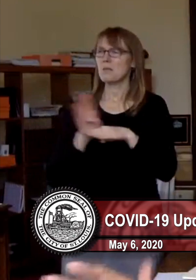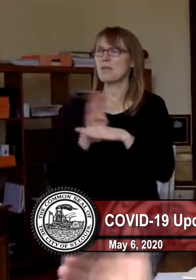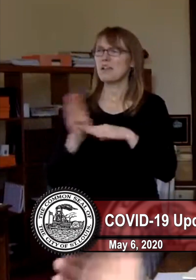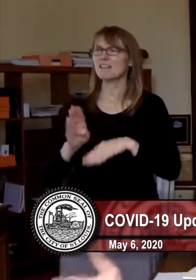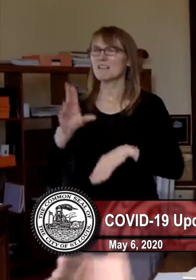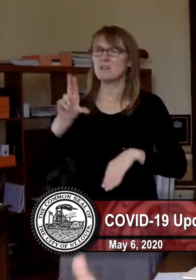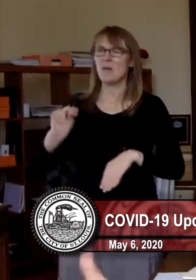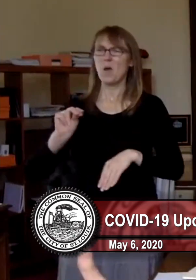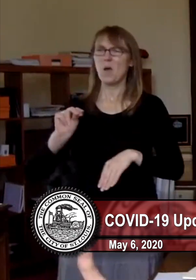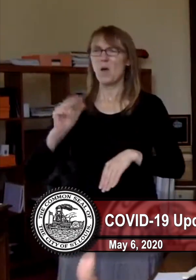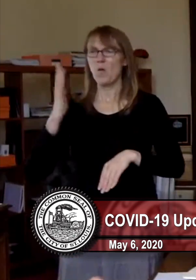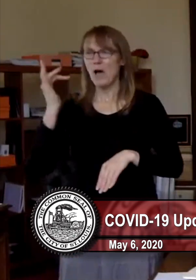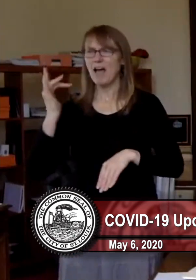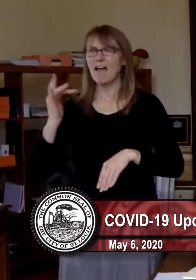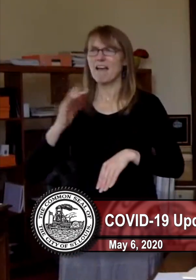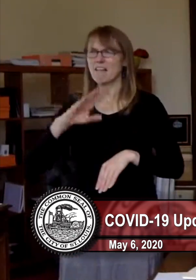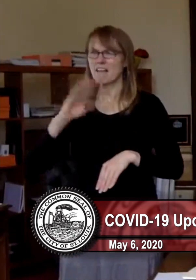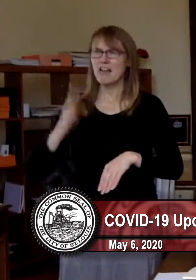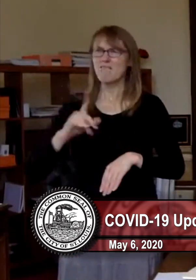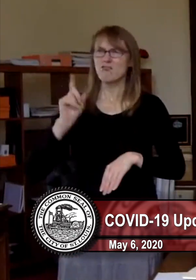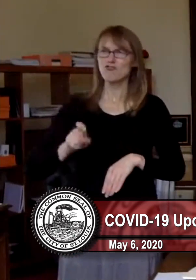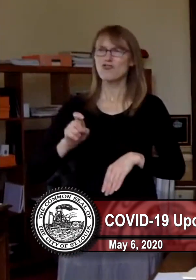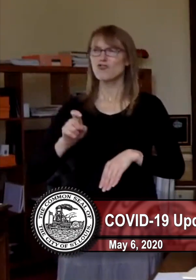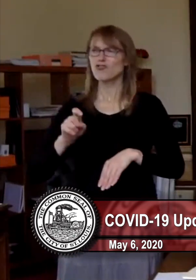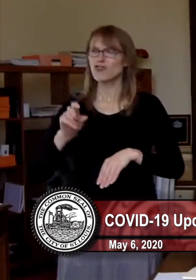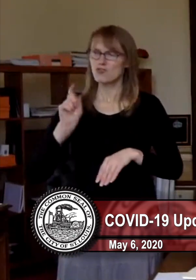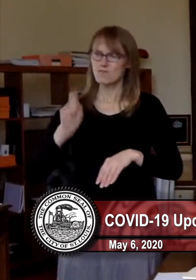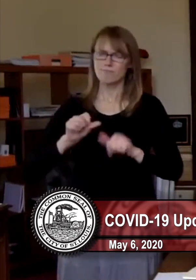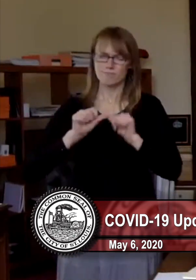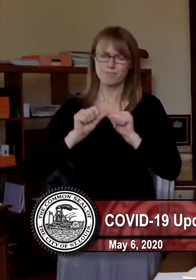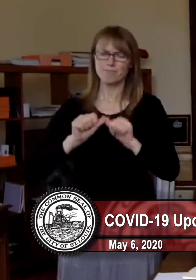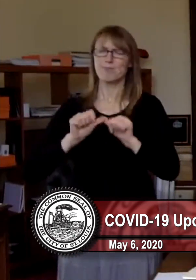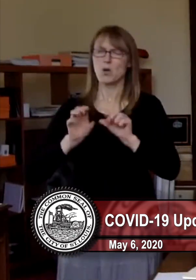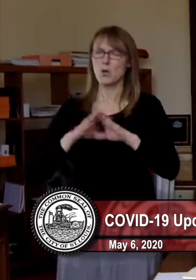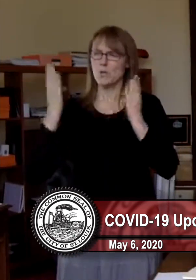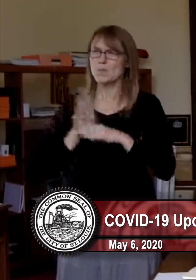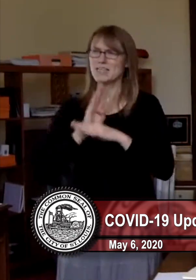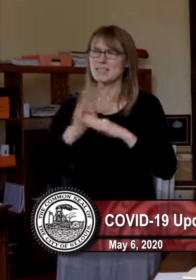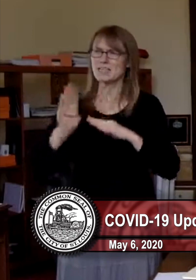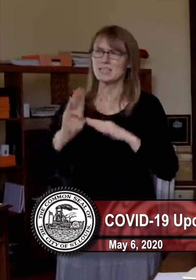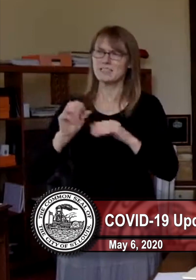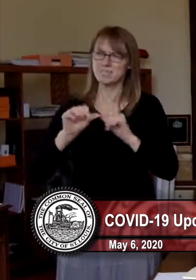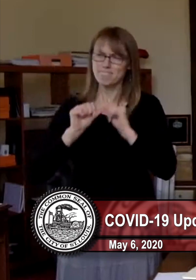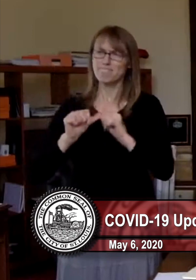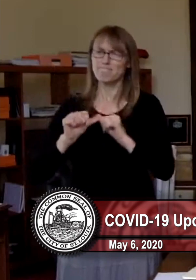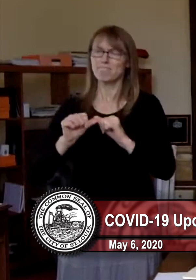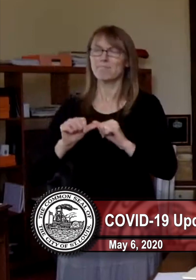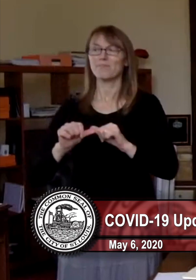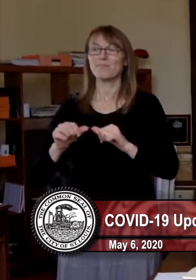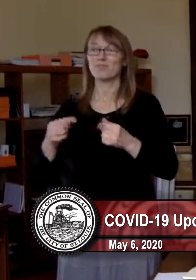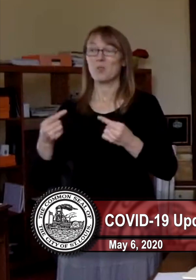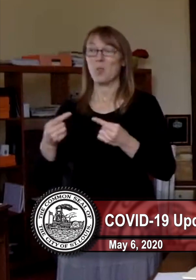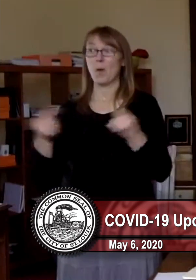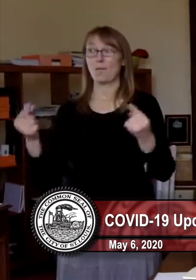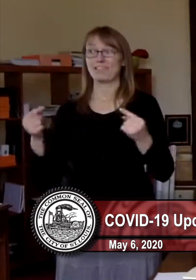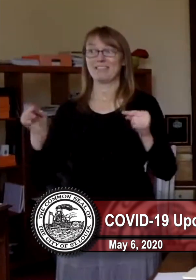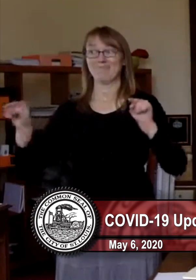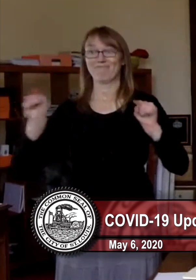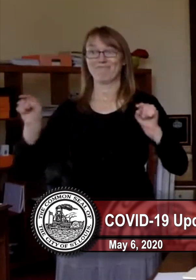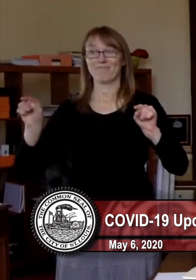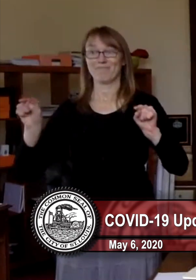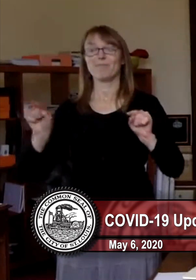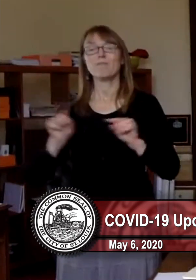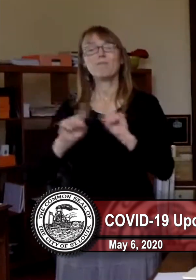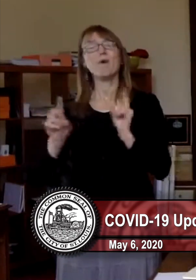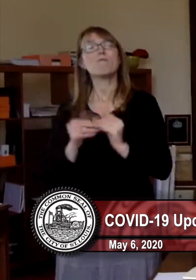most vocal two extremes, but most of us, I believe, are somewhere in the middle, knowing